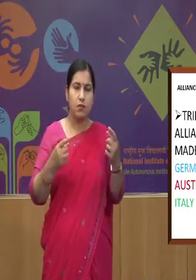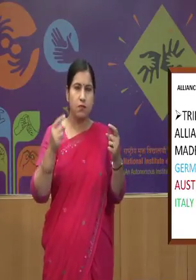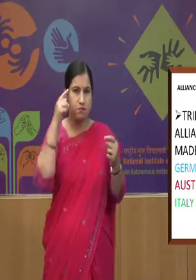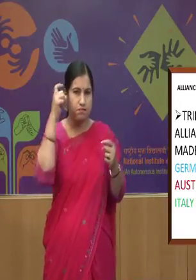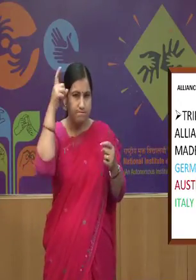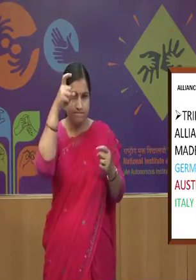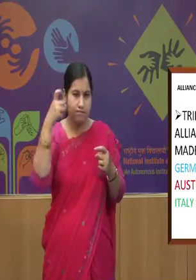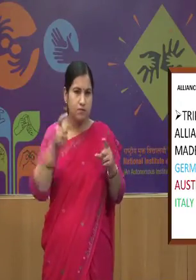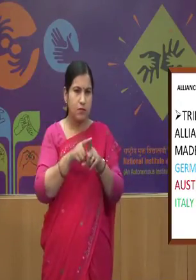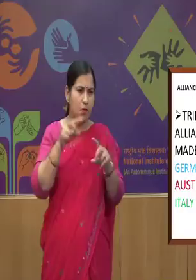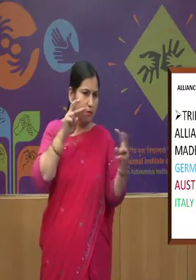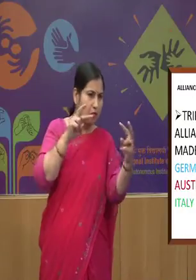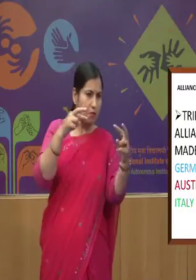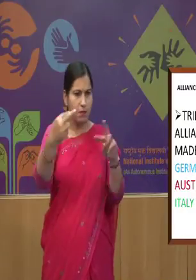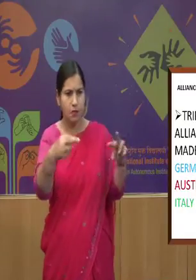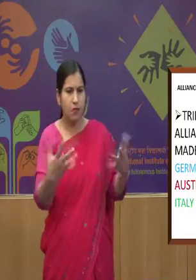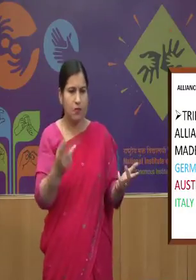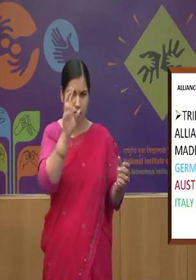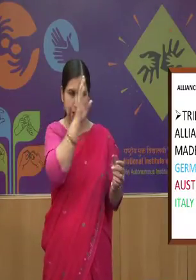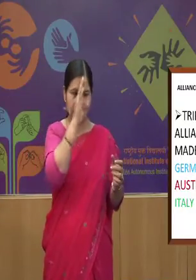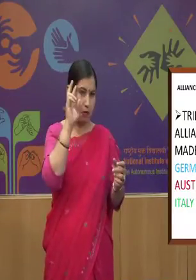looked at each other with suspicion.